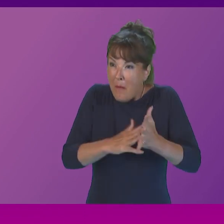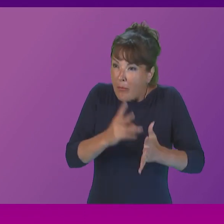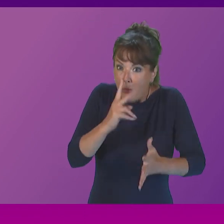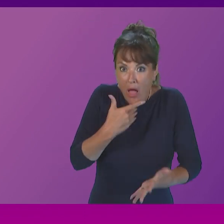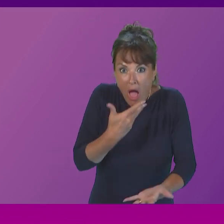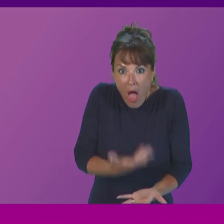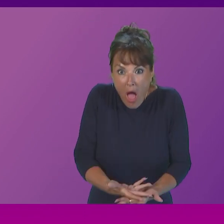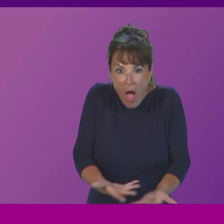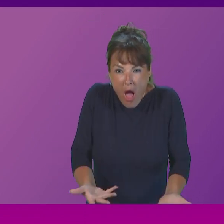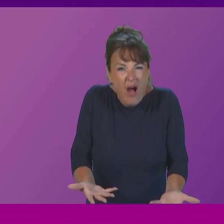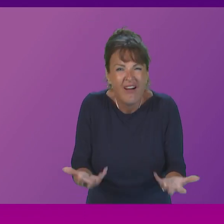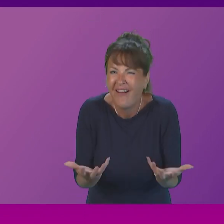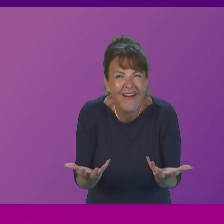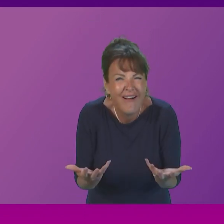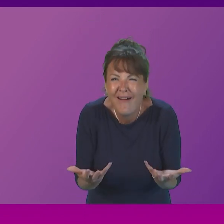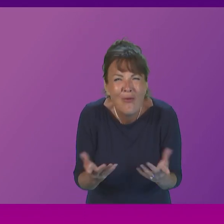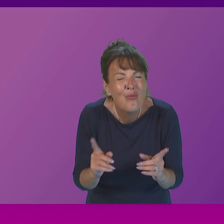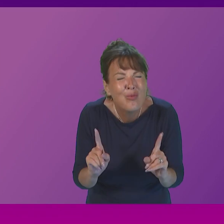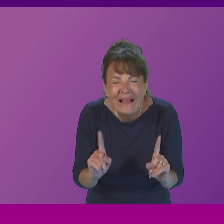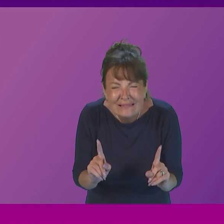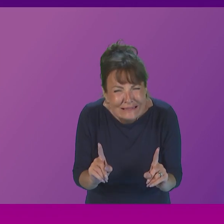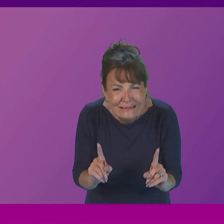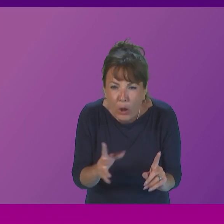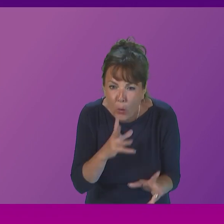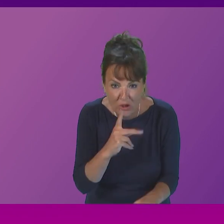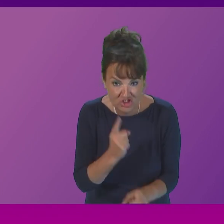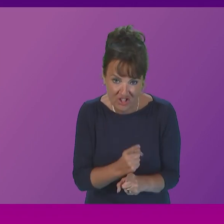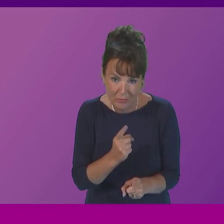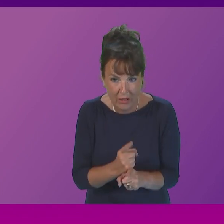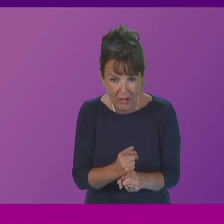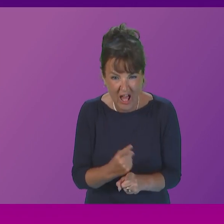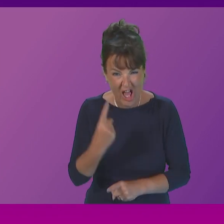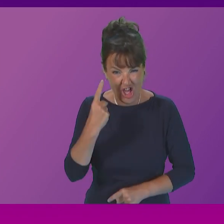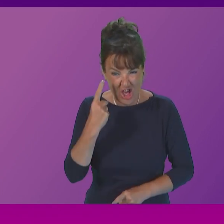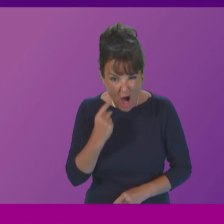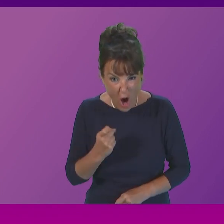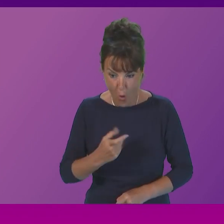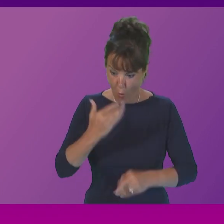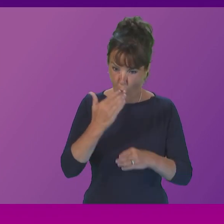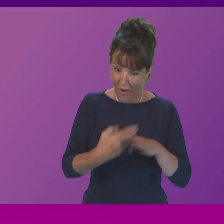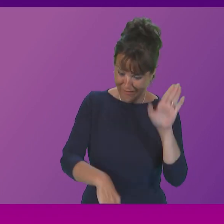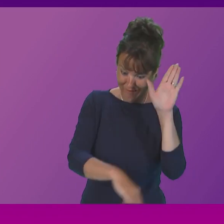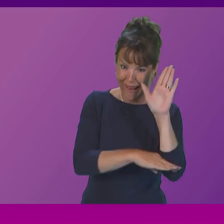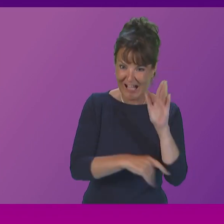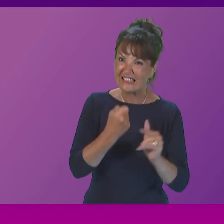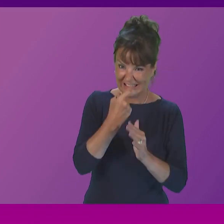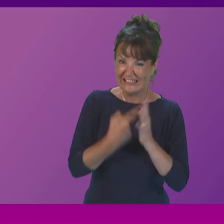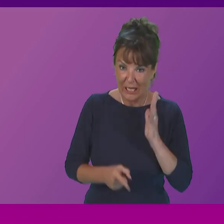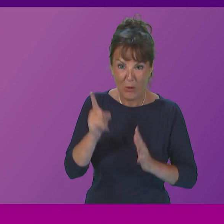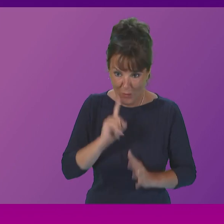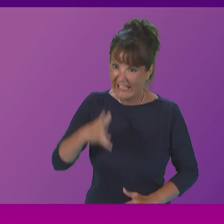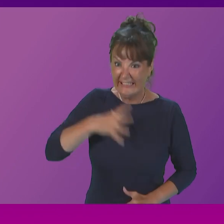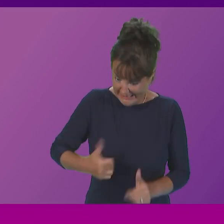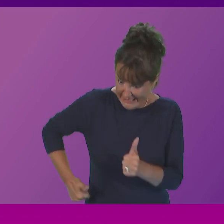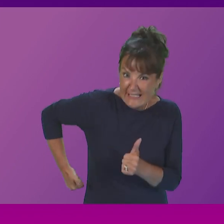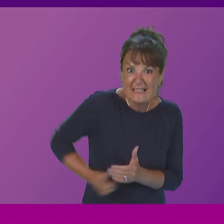utter disgust. And she was like, what are you talking about? A young working class disabled woman needs every single advantage